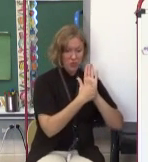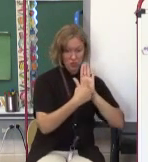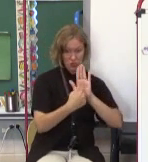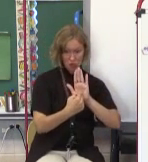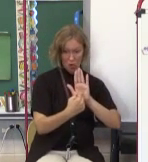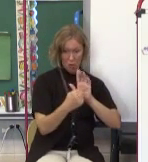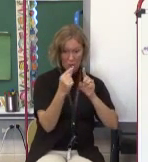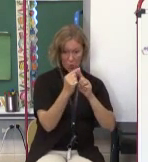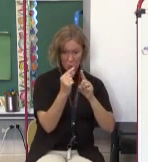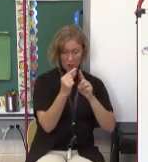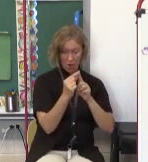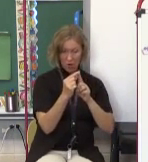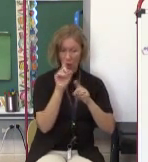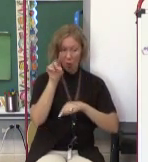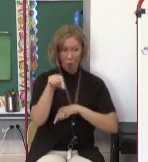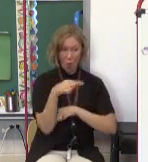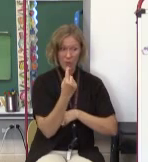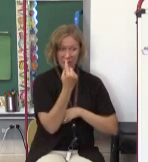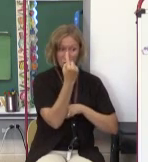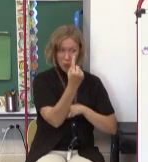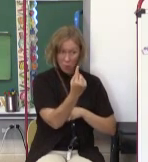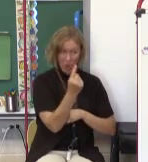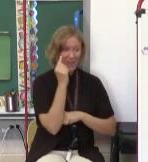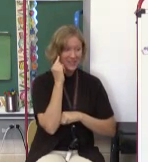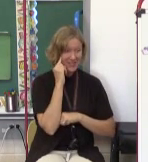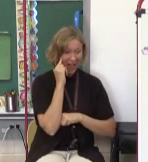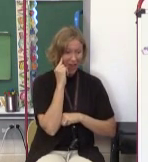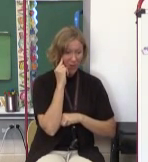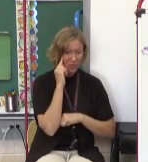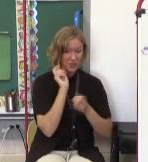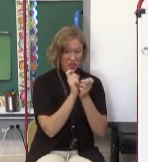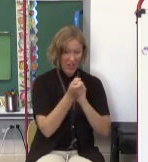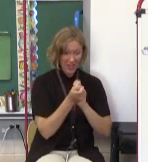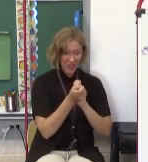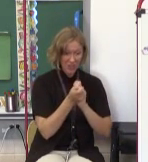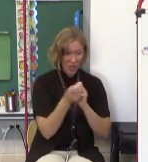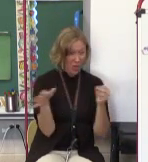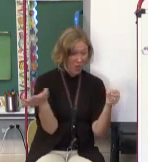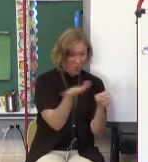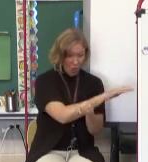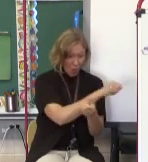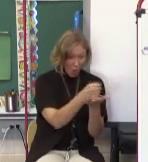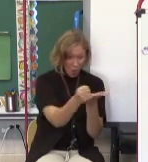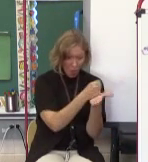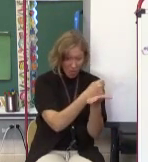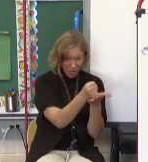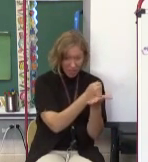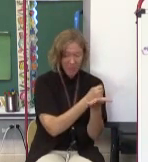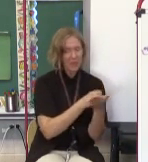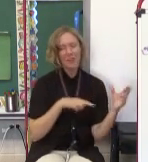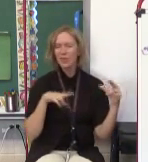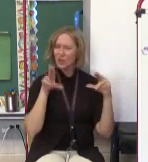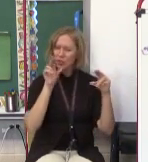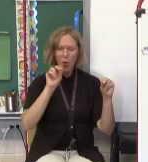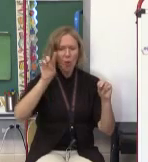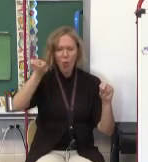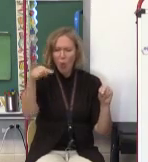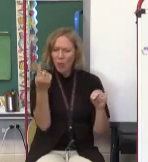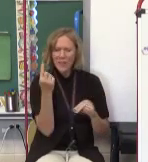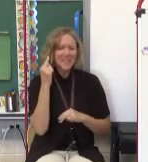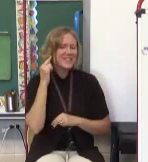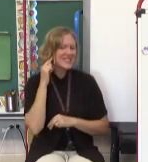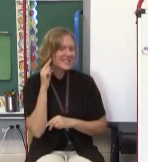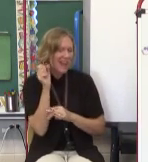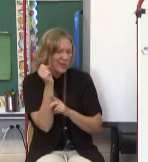one sound needs to be changed, should I erase that whole word? No, just erase that sound. So we are going to